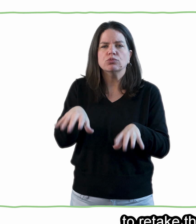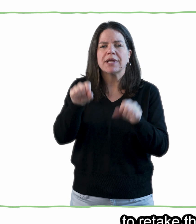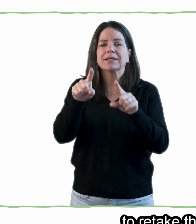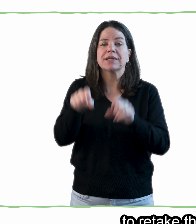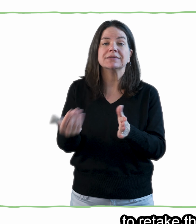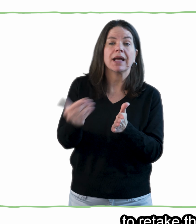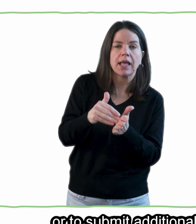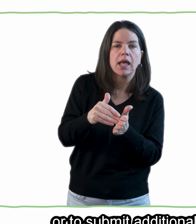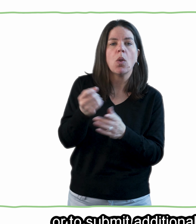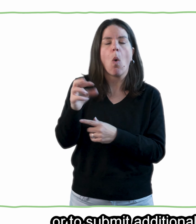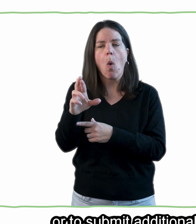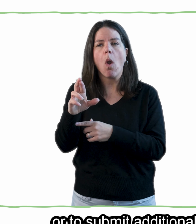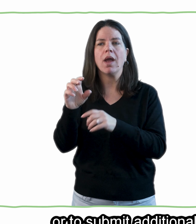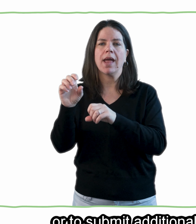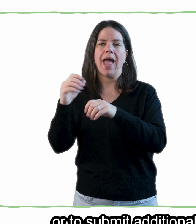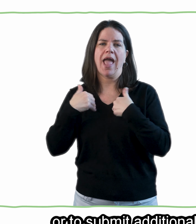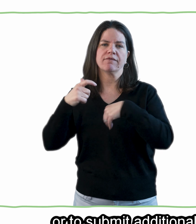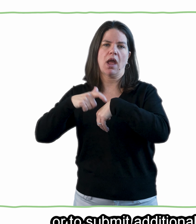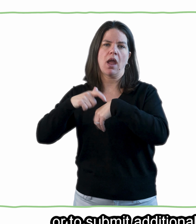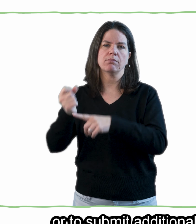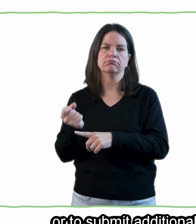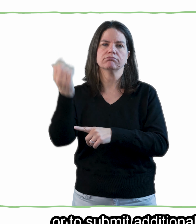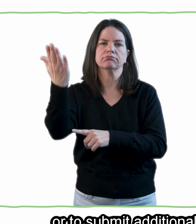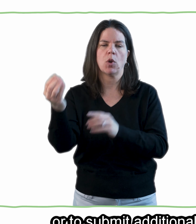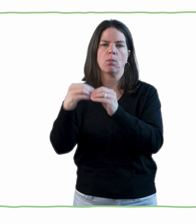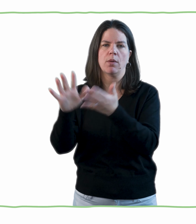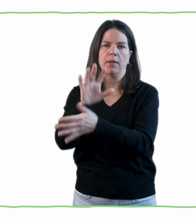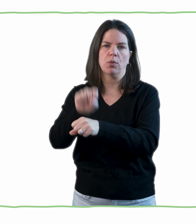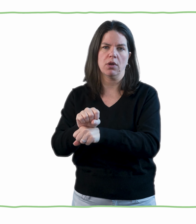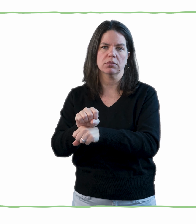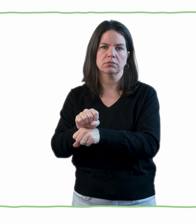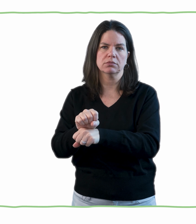test or to submit additional documentation.